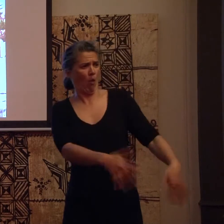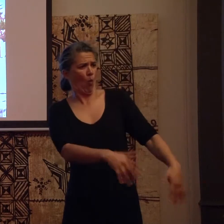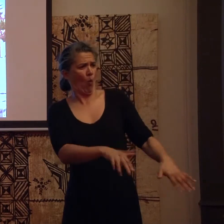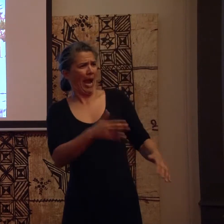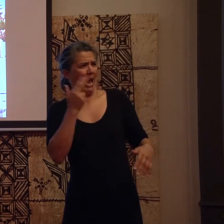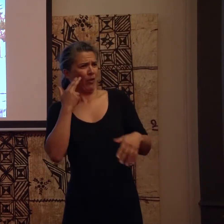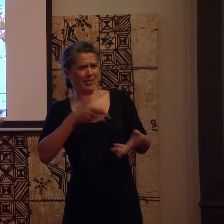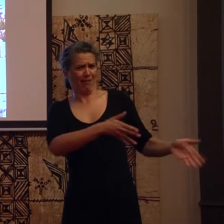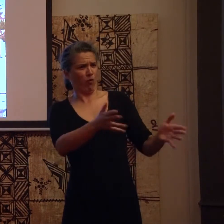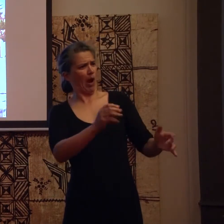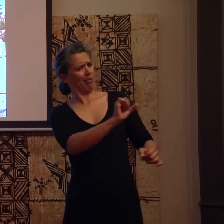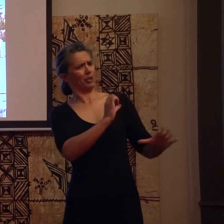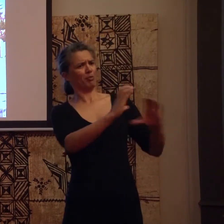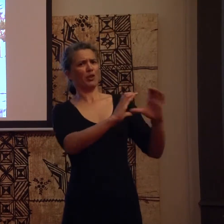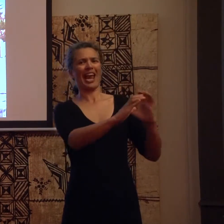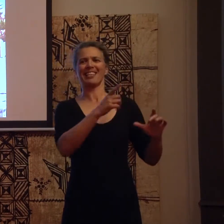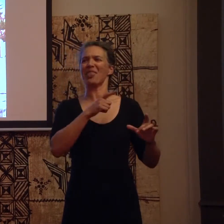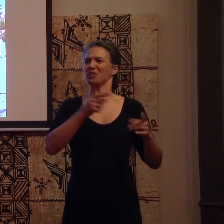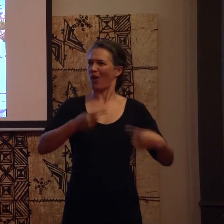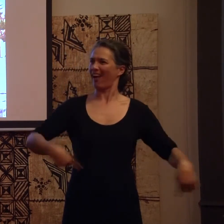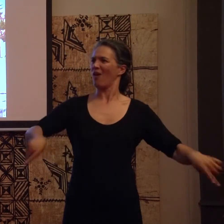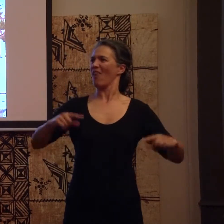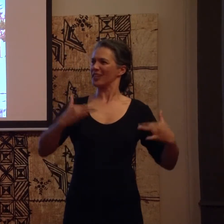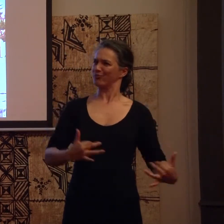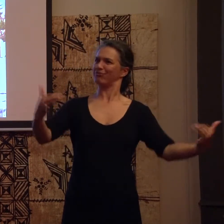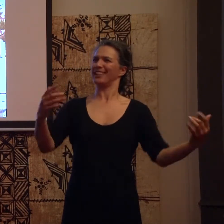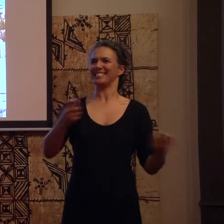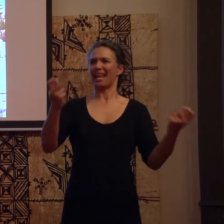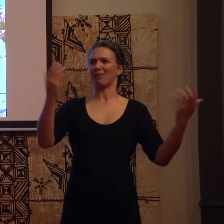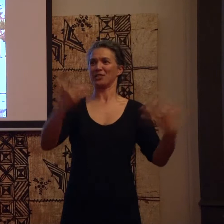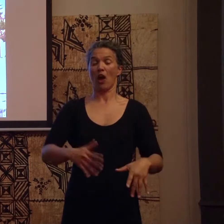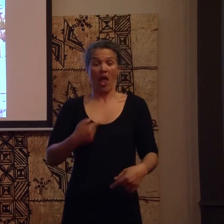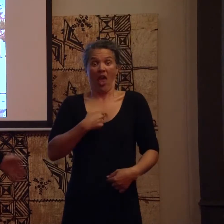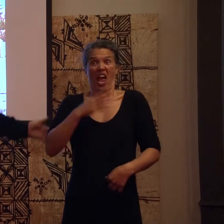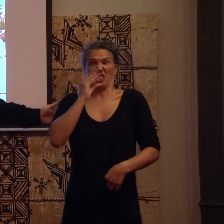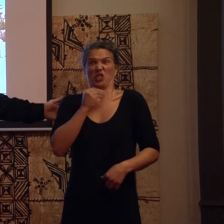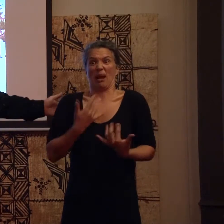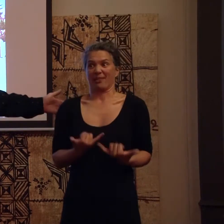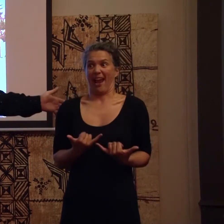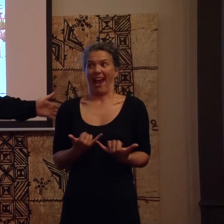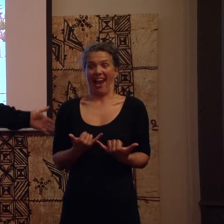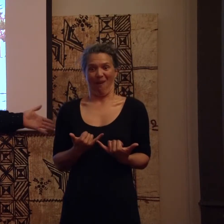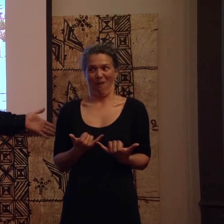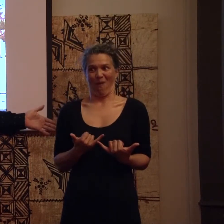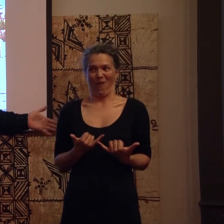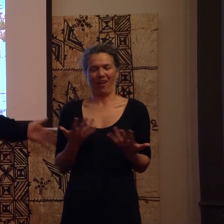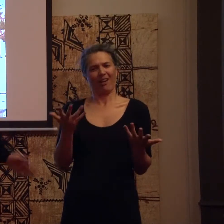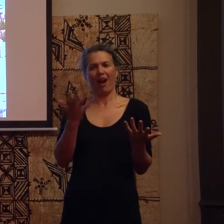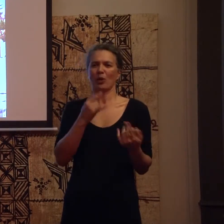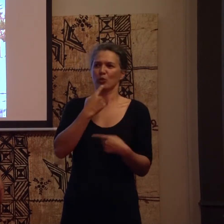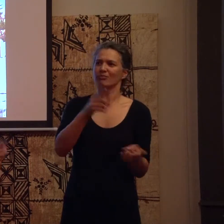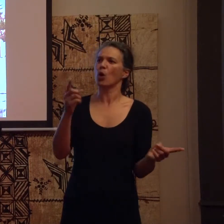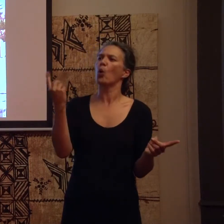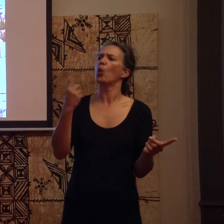that's just a unique way of communicating, and that's what we're here to celebrate. Okay, I'm going to shut up now and introduce our, first of all, introduce our interpreters for